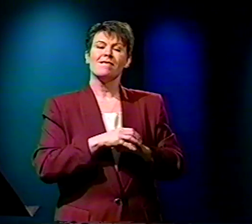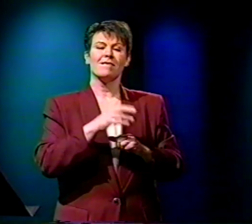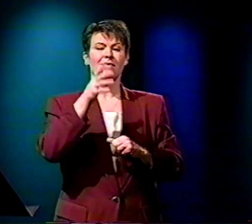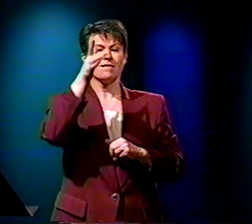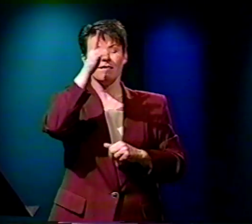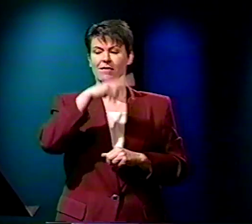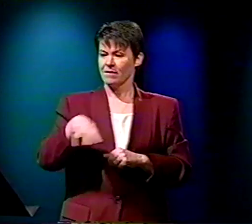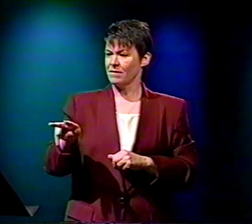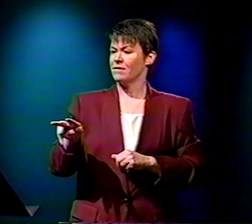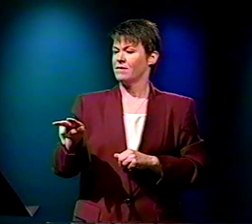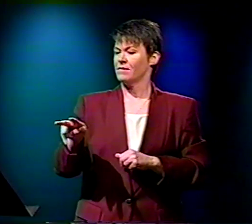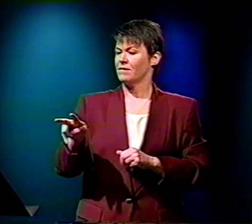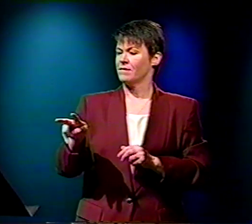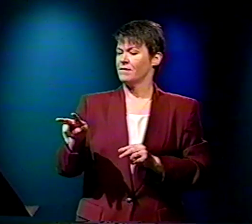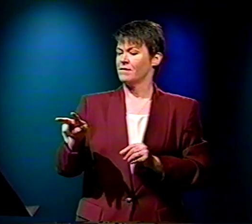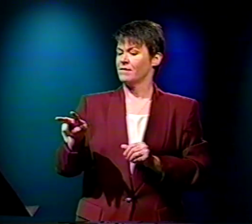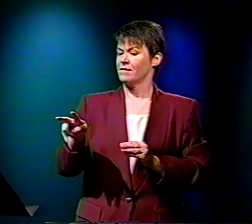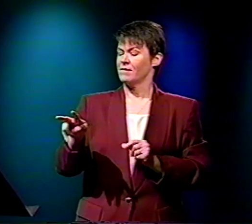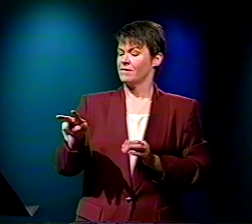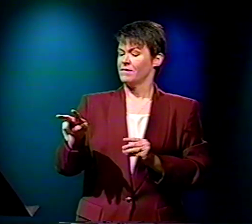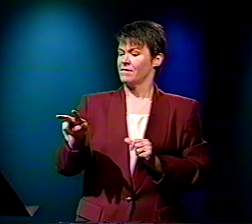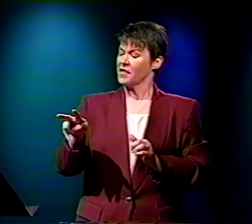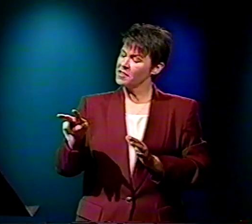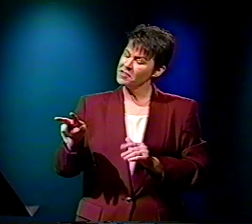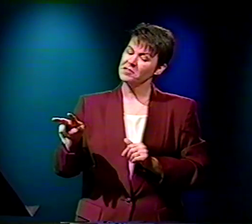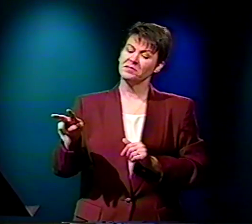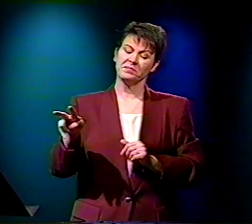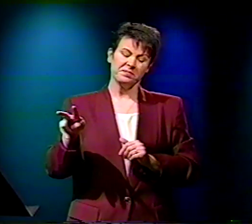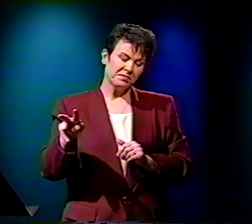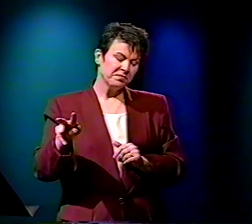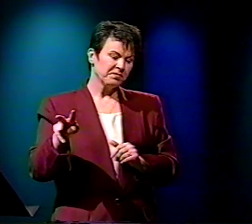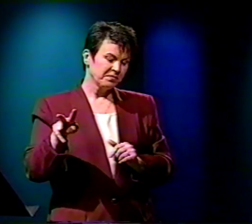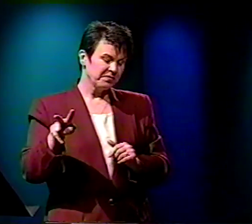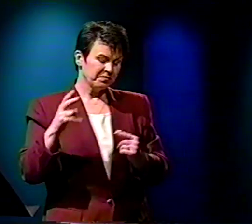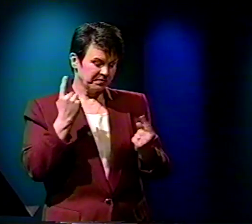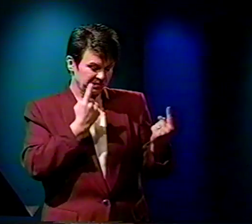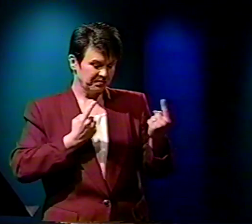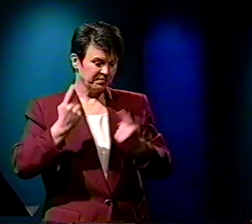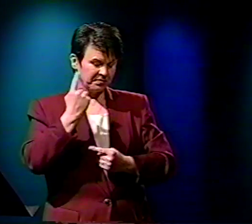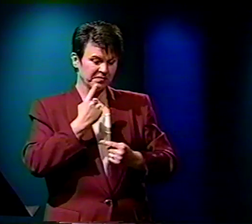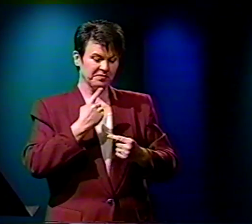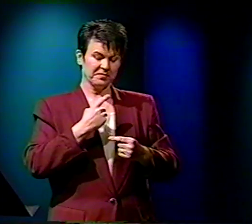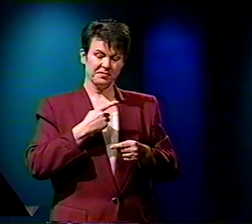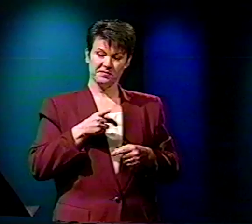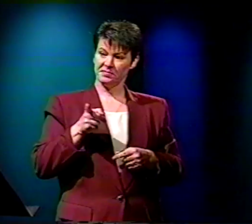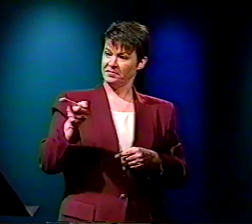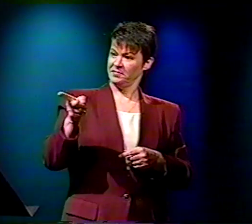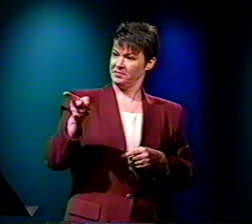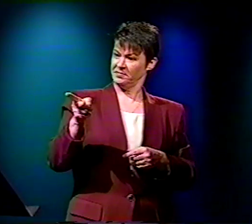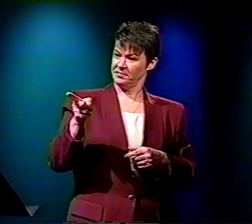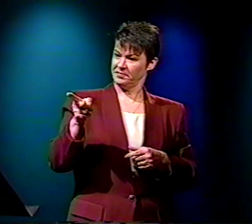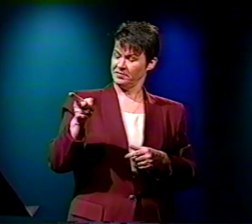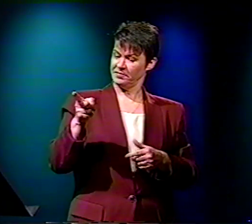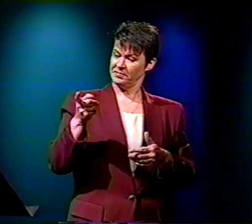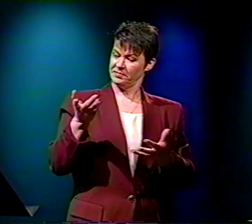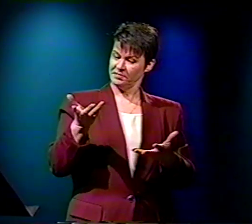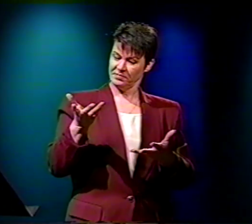love." And the father listened to what she had to say, and he paused to think.